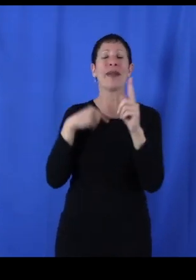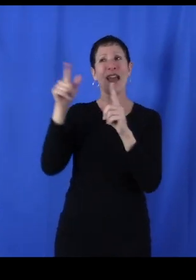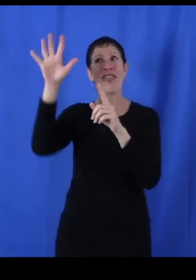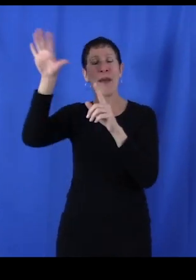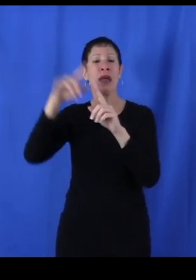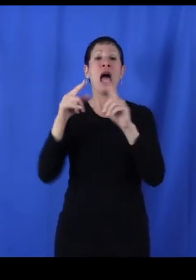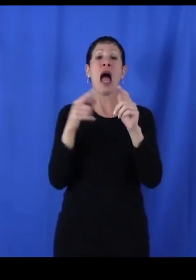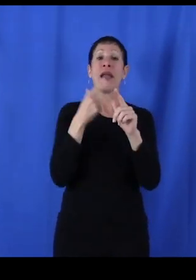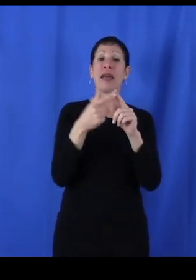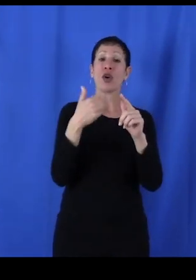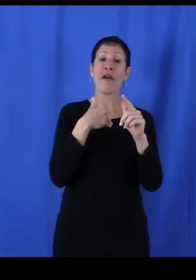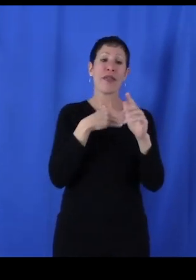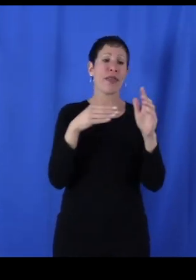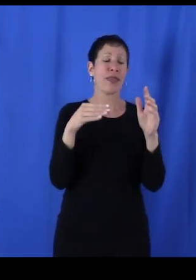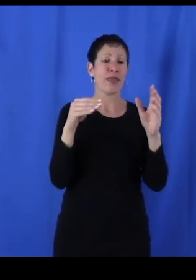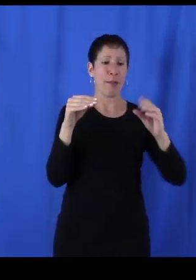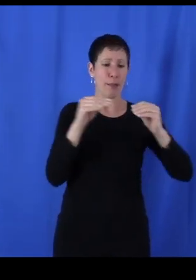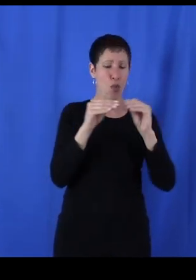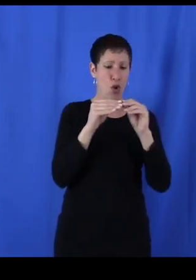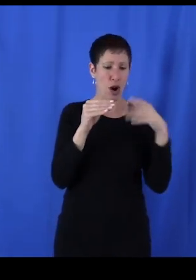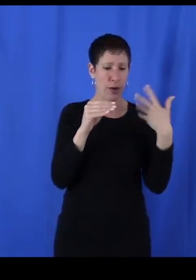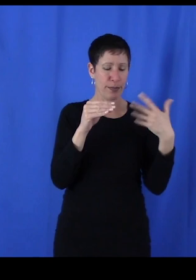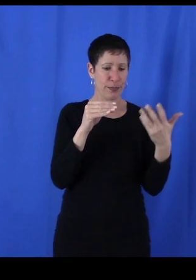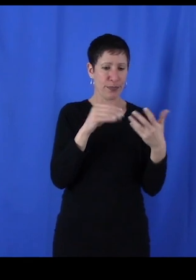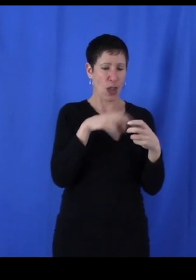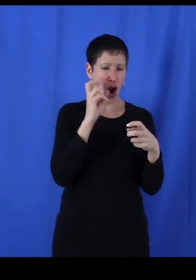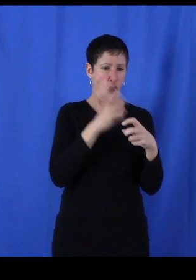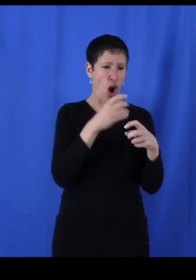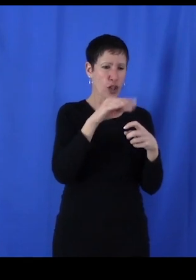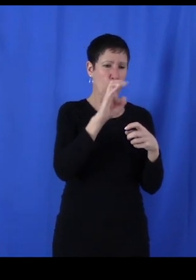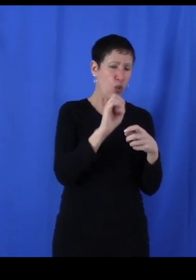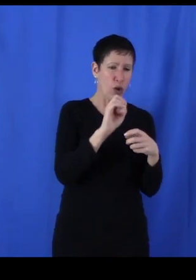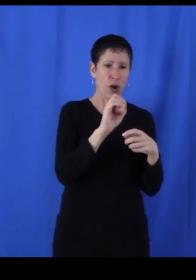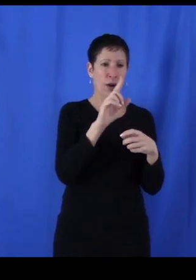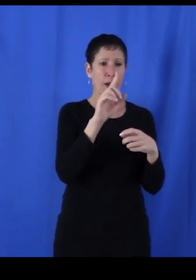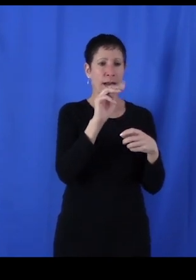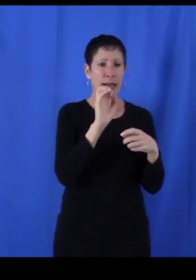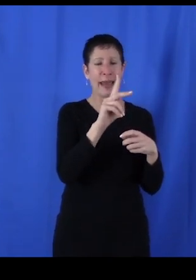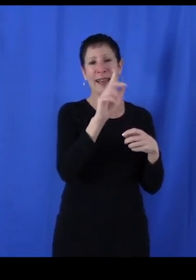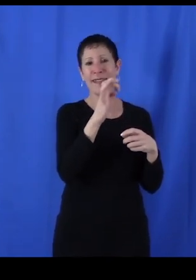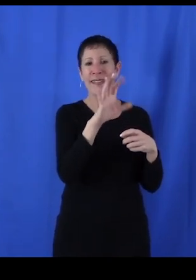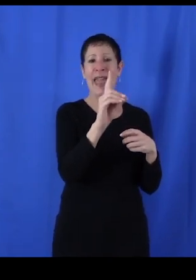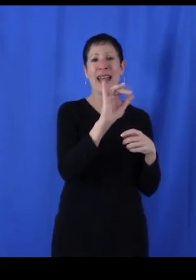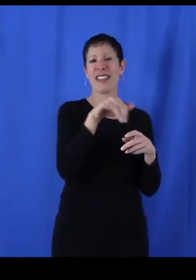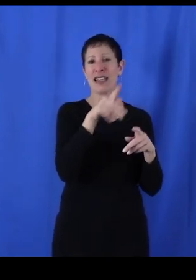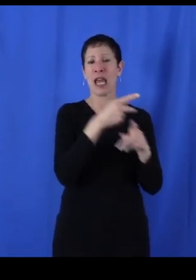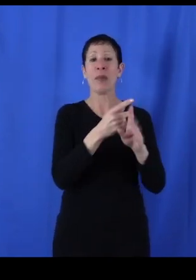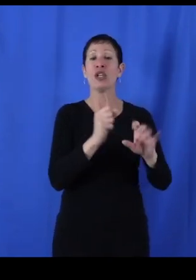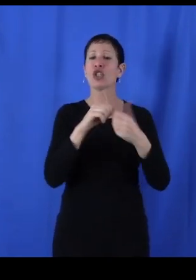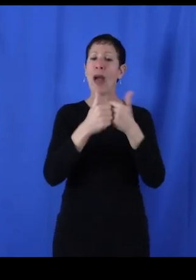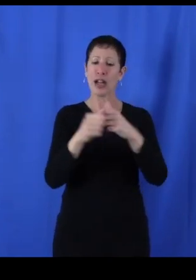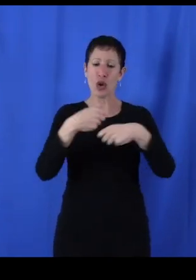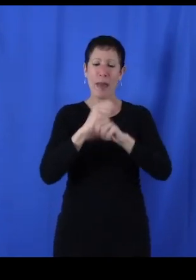the more, the munchies, the hardcore, Nick Land types, right? So how do you create this sort